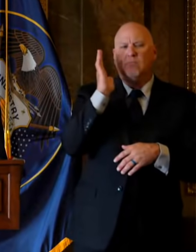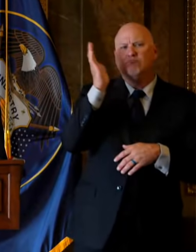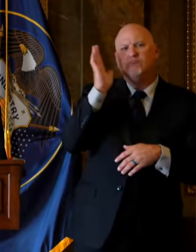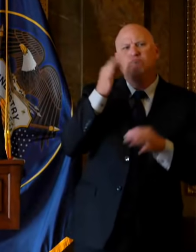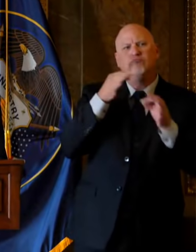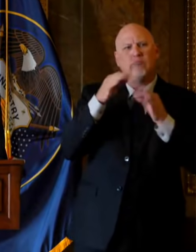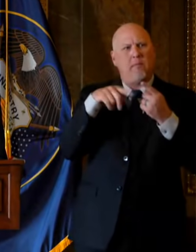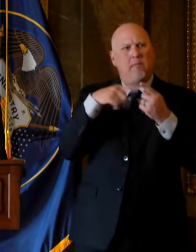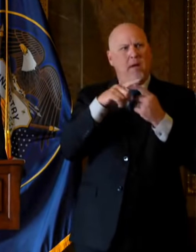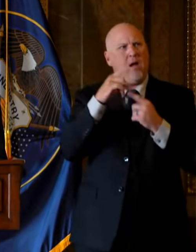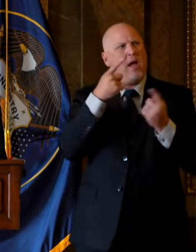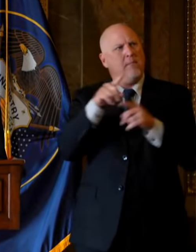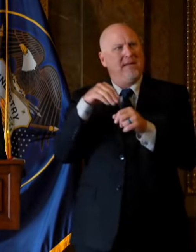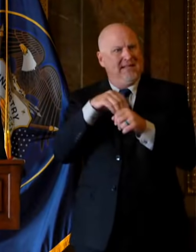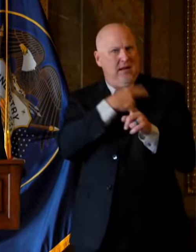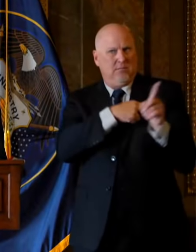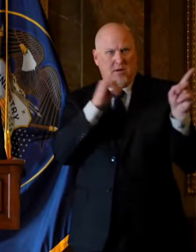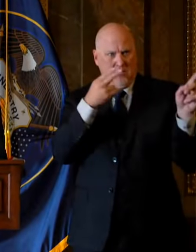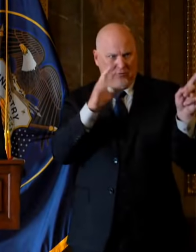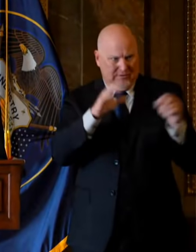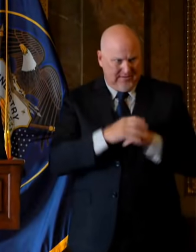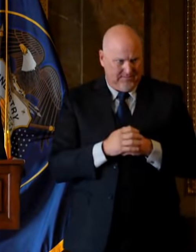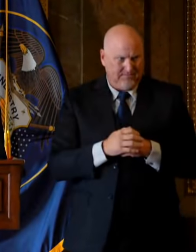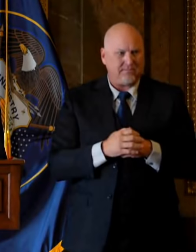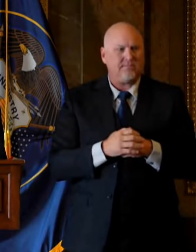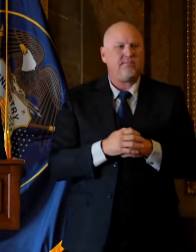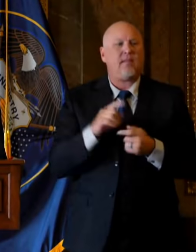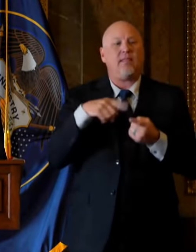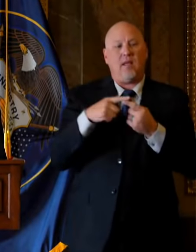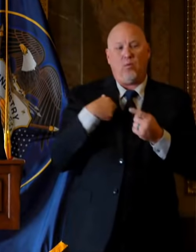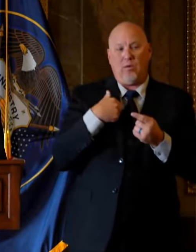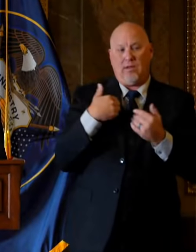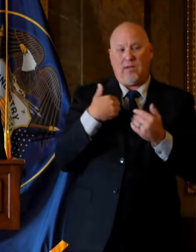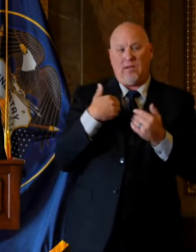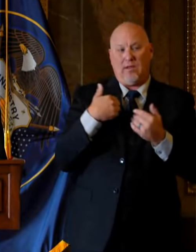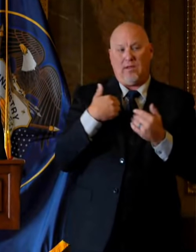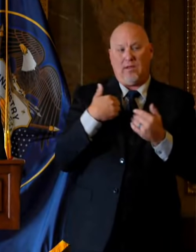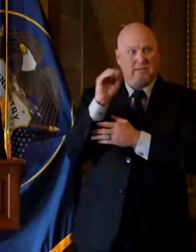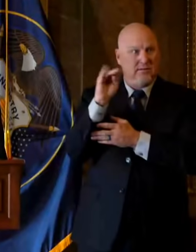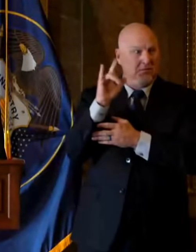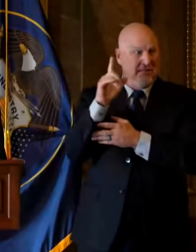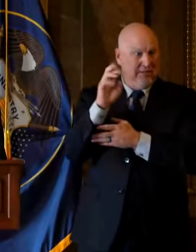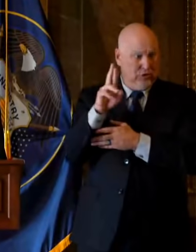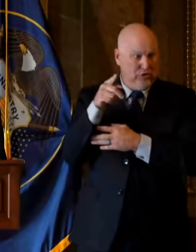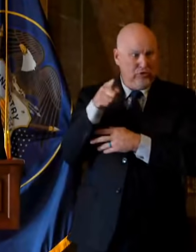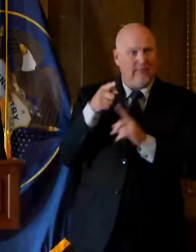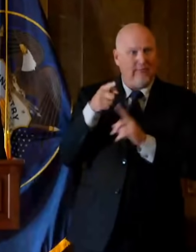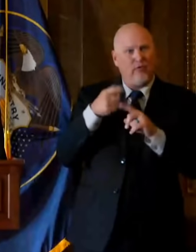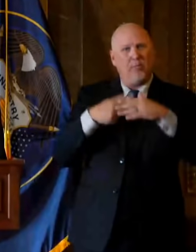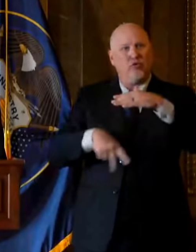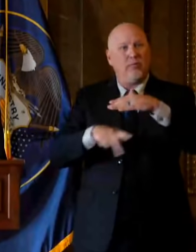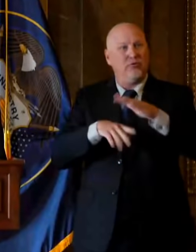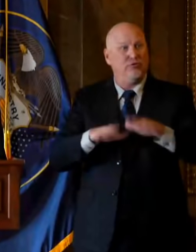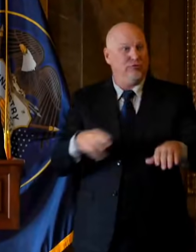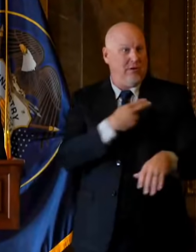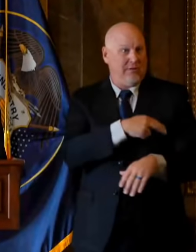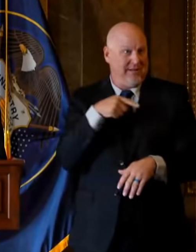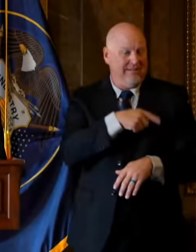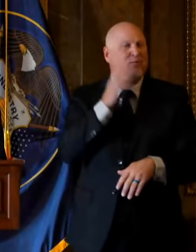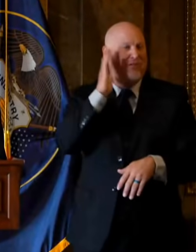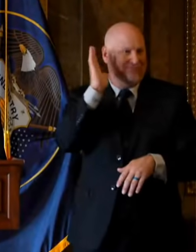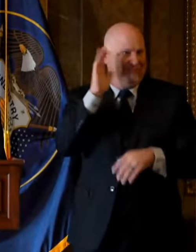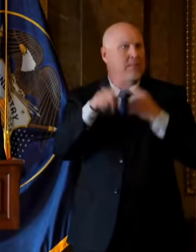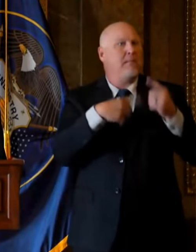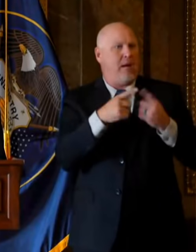from Intermountain Primary Children's Hospital will come and speak to us. And then Lieutenant Governor Henderson